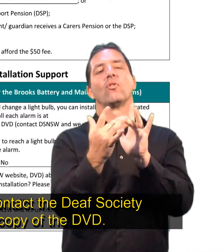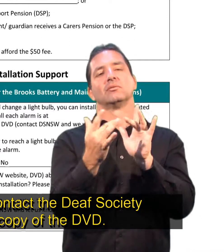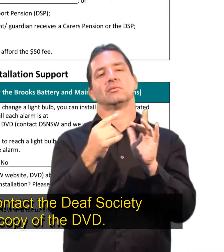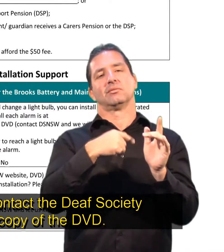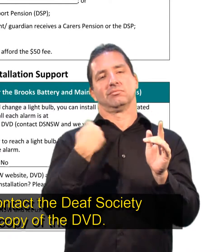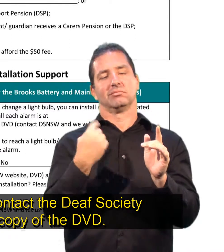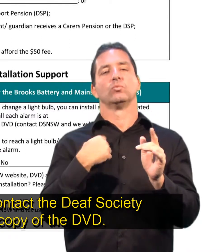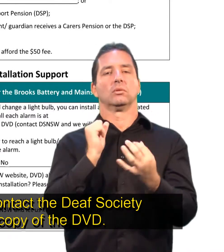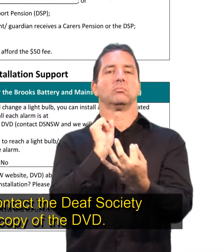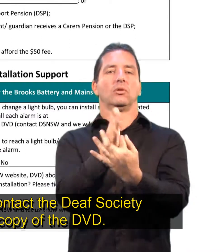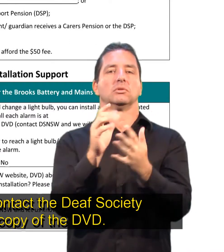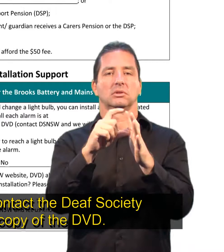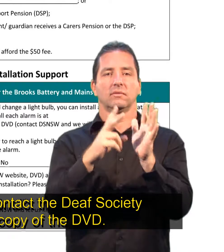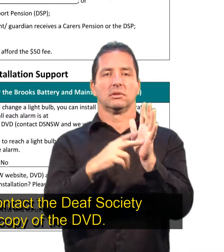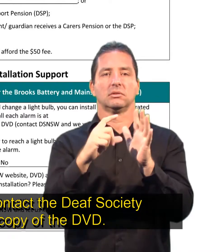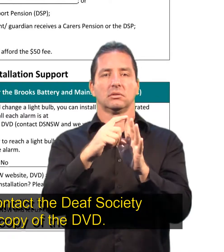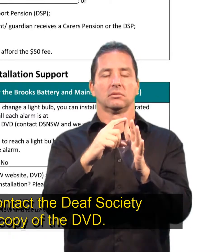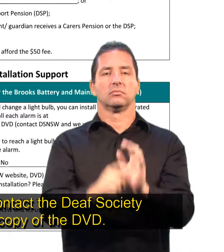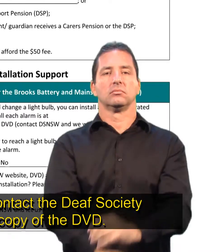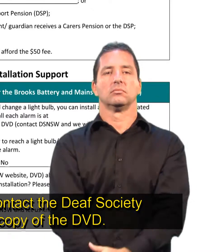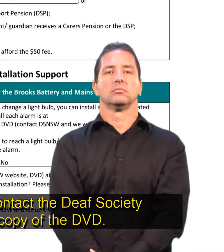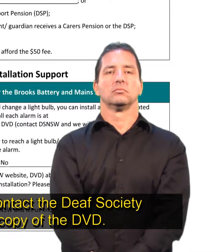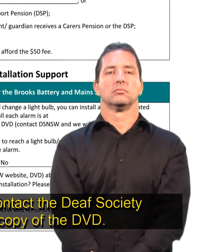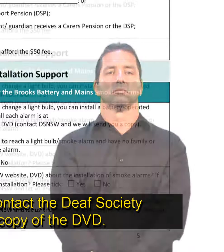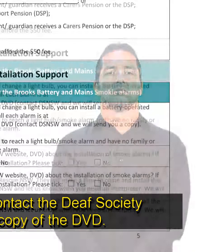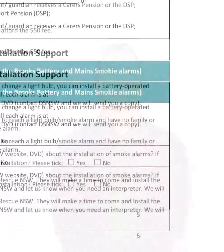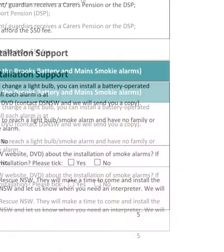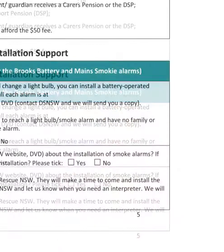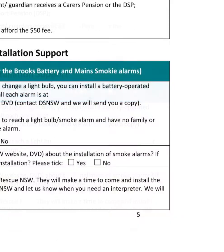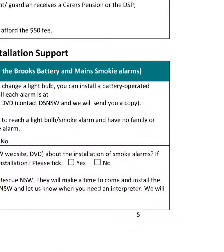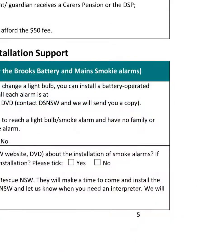Contact the Deaf Society of New South Wales for a copy of the DVD.